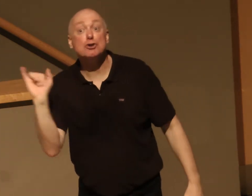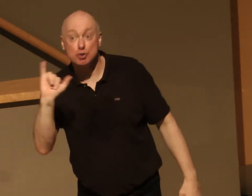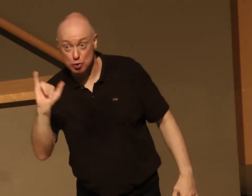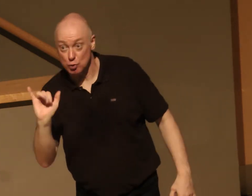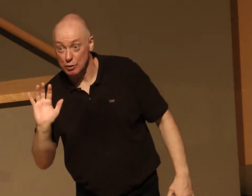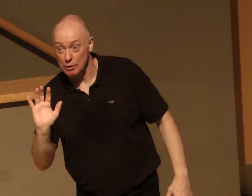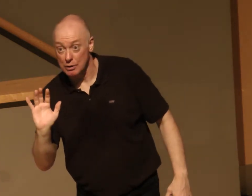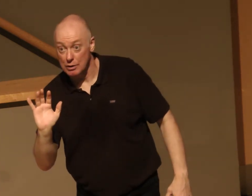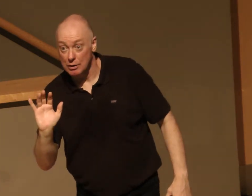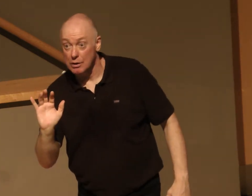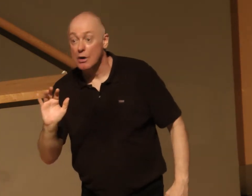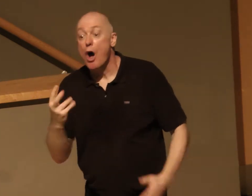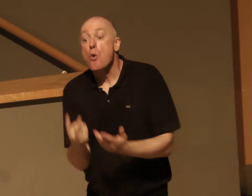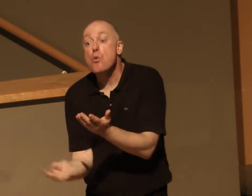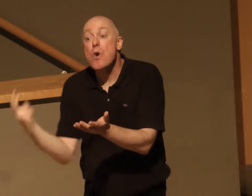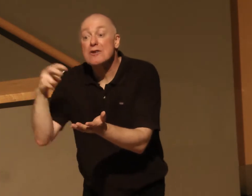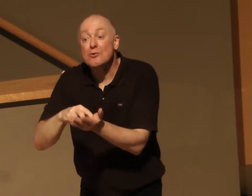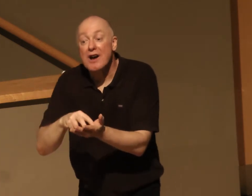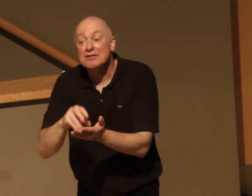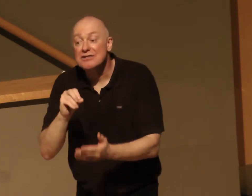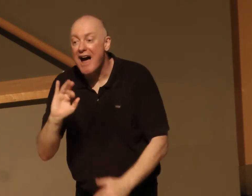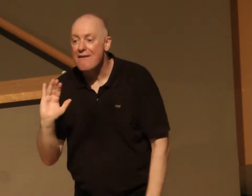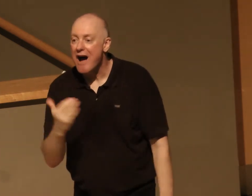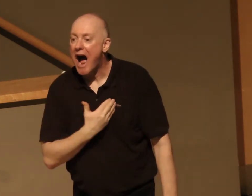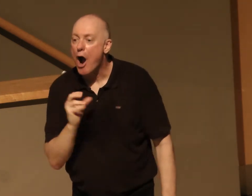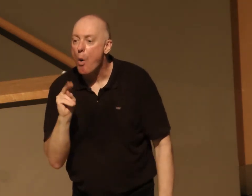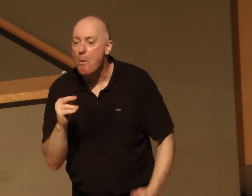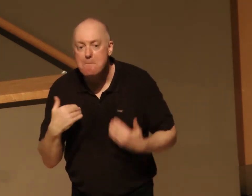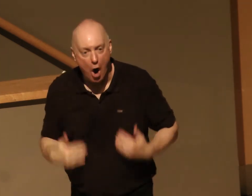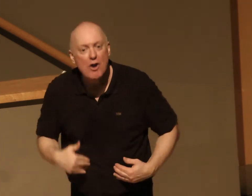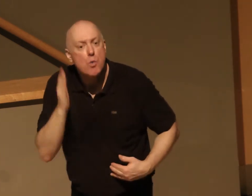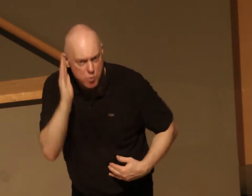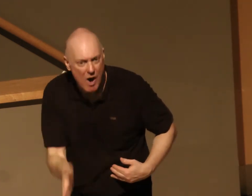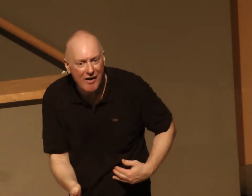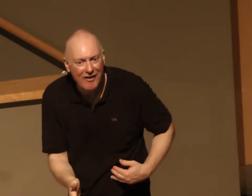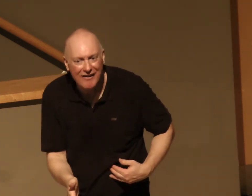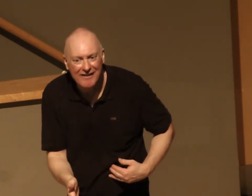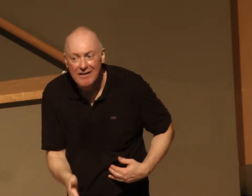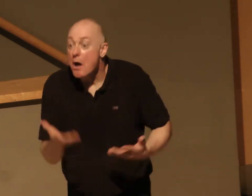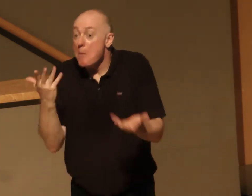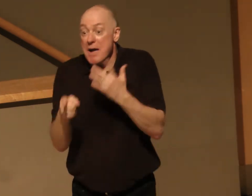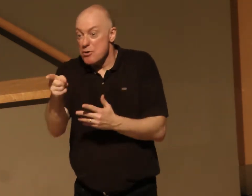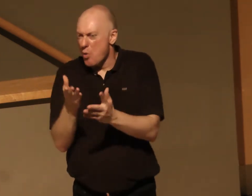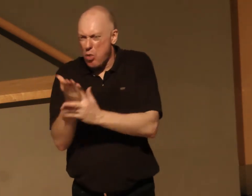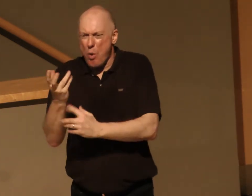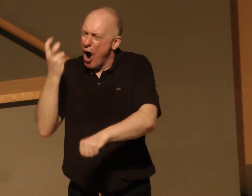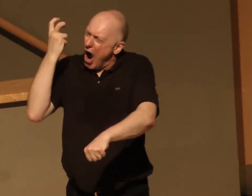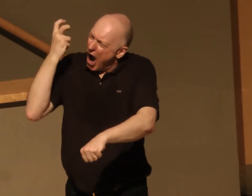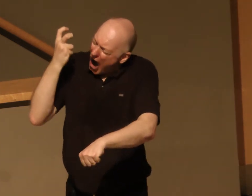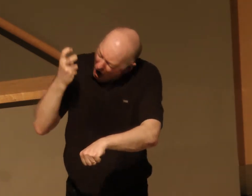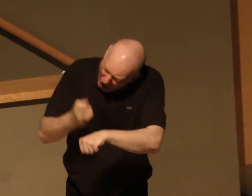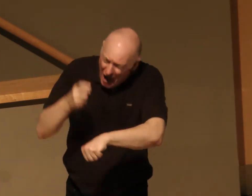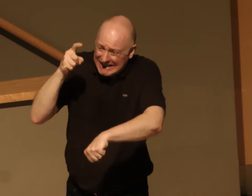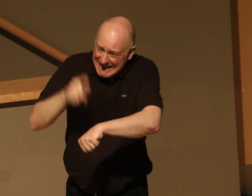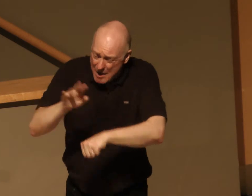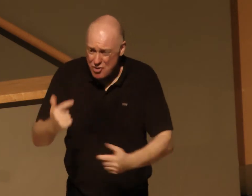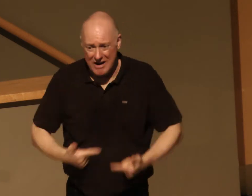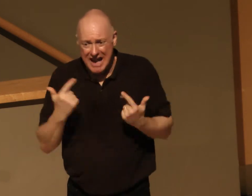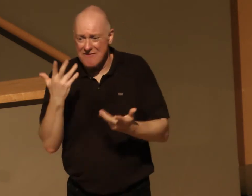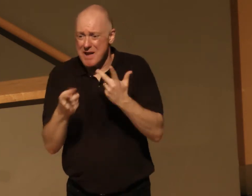believe a resurrection of our own that means you could be going through the hardest thing in your life if you could be facing the